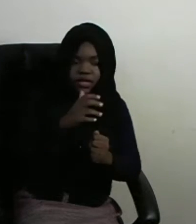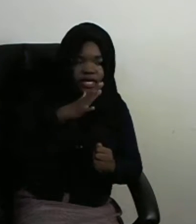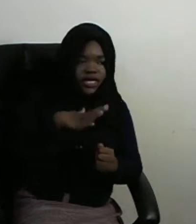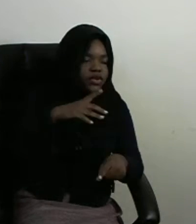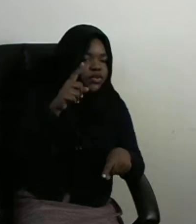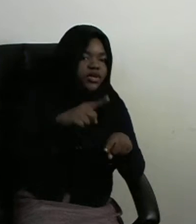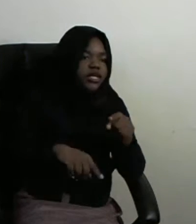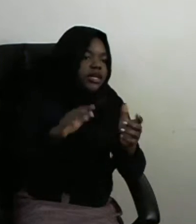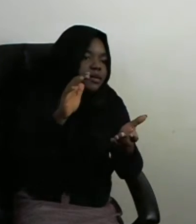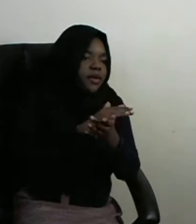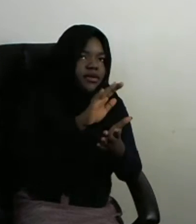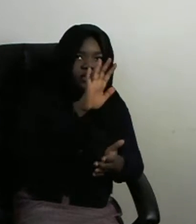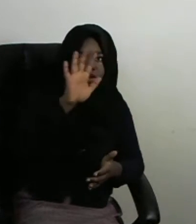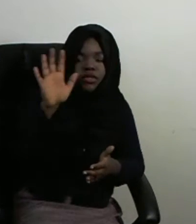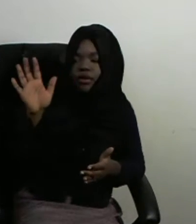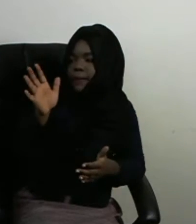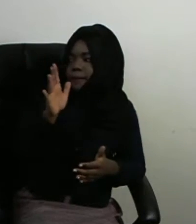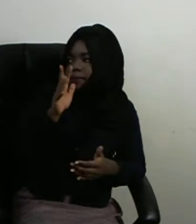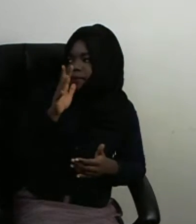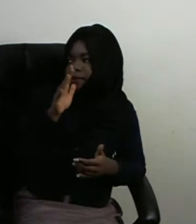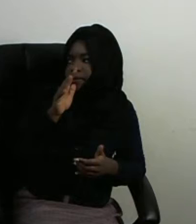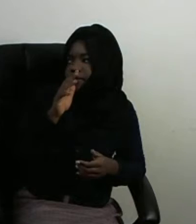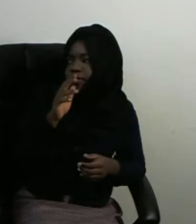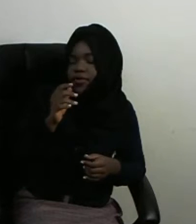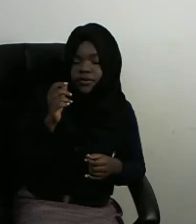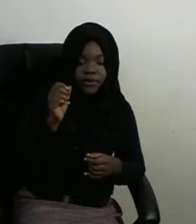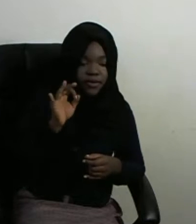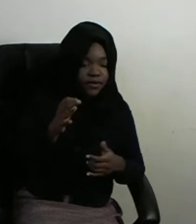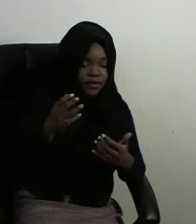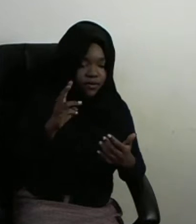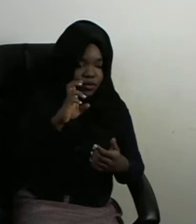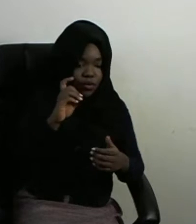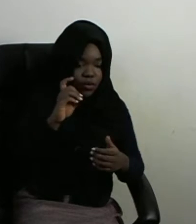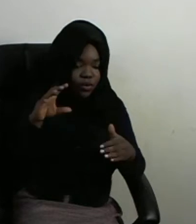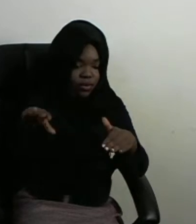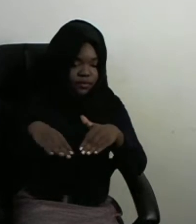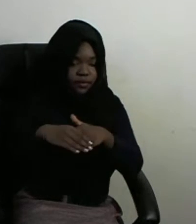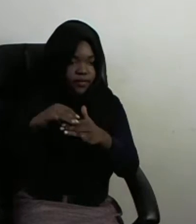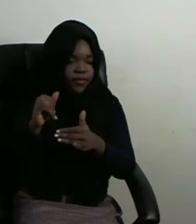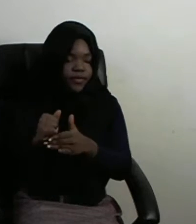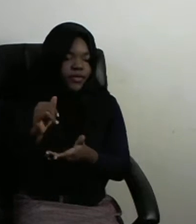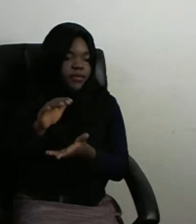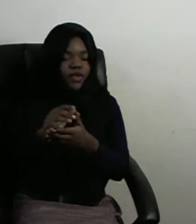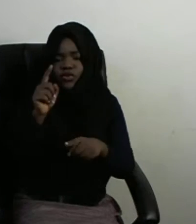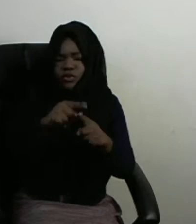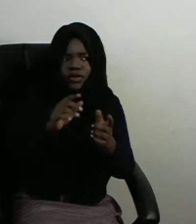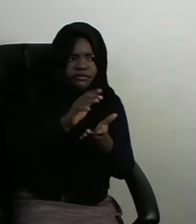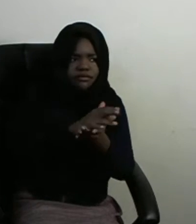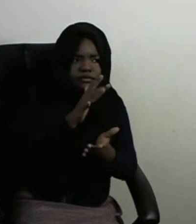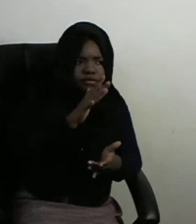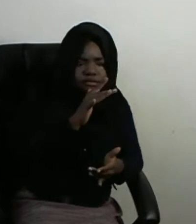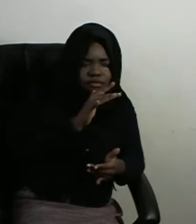lady, you cannot marry her mother. Definitely, if you wed the marriage, you cannot marry her mother at any time.